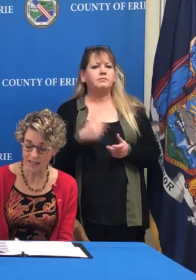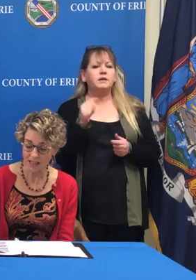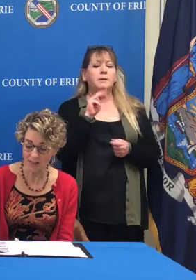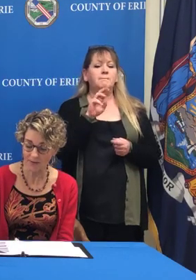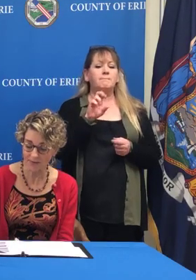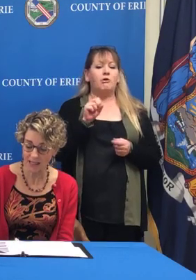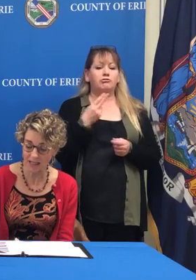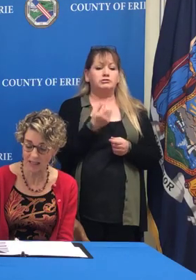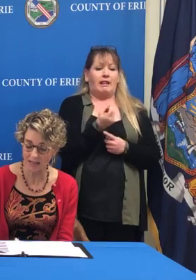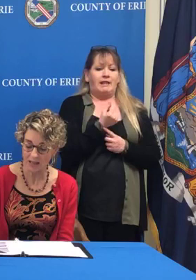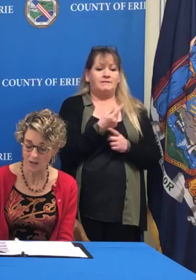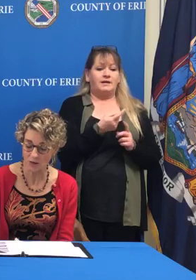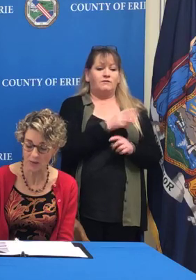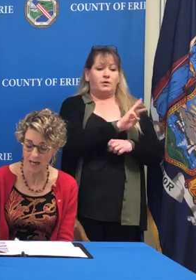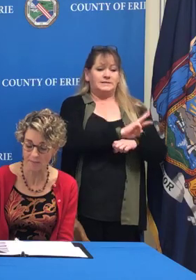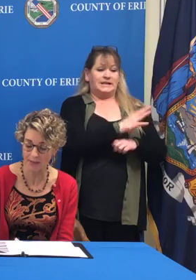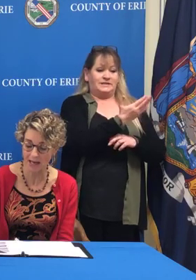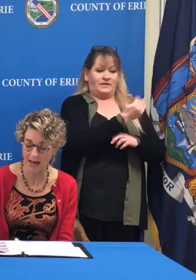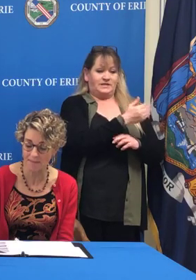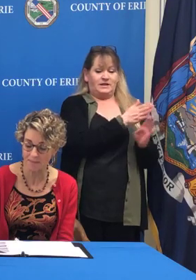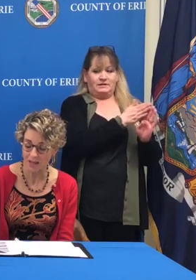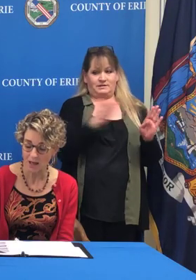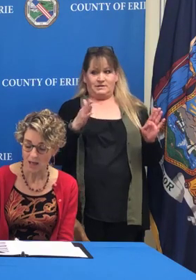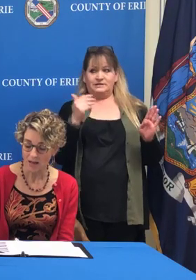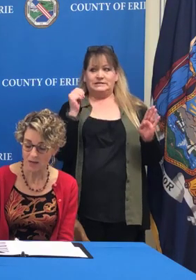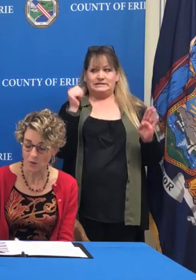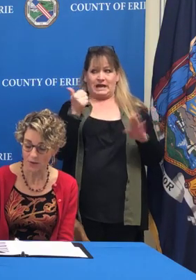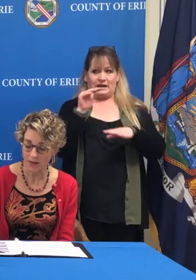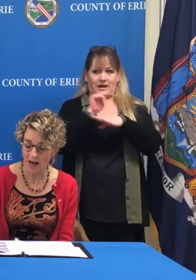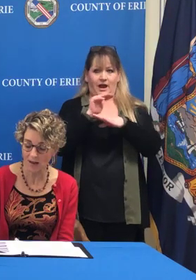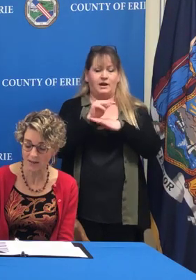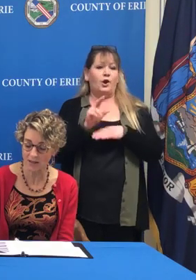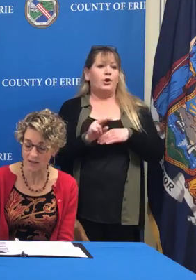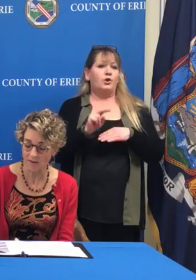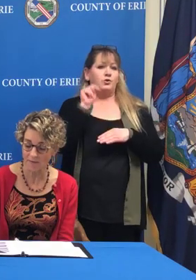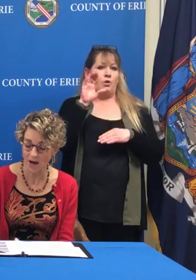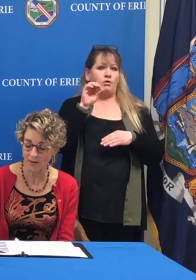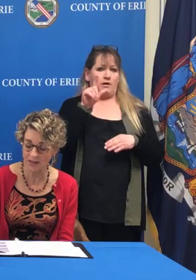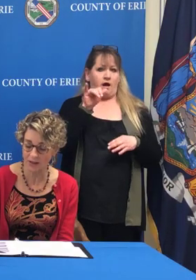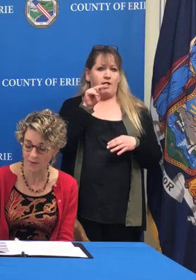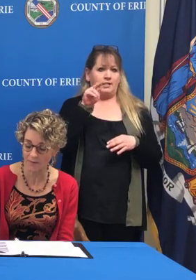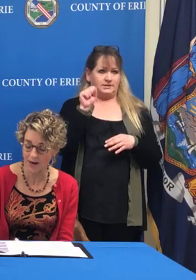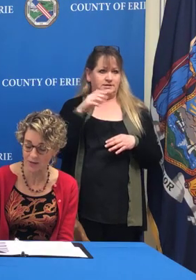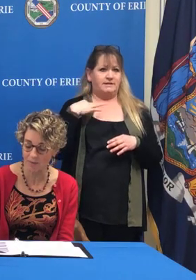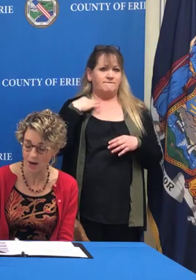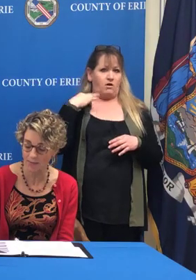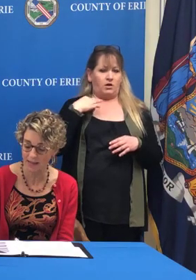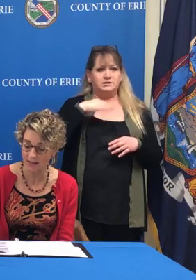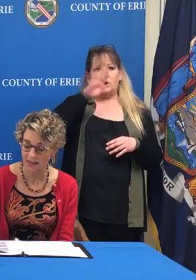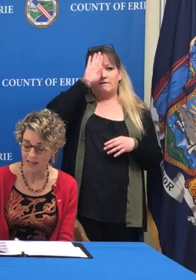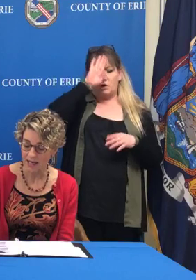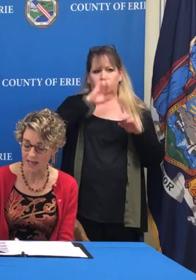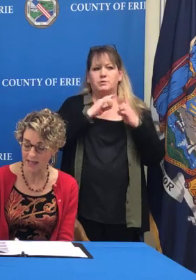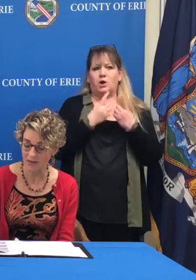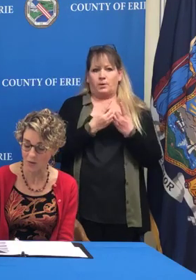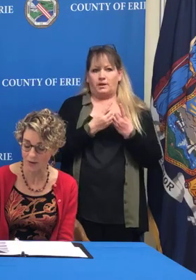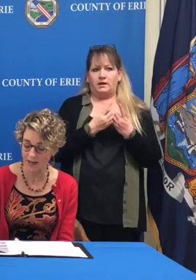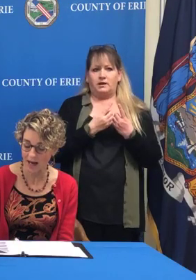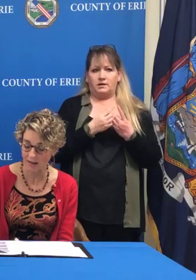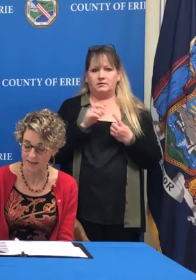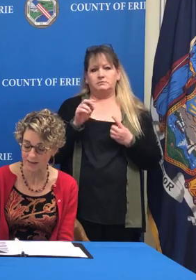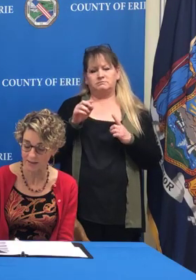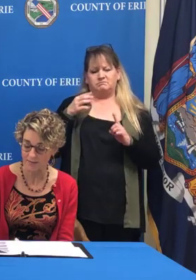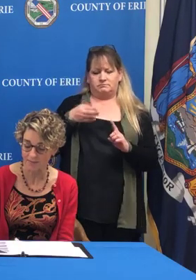from 6:15 to 10 p.m., the North Collins Volunteer Fire Department in